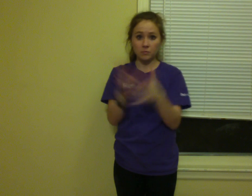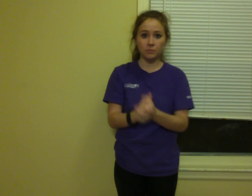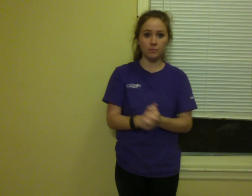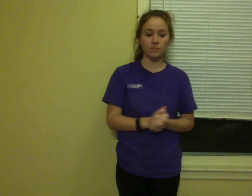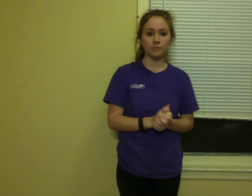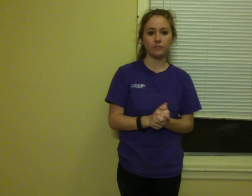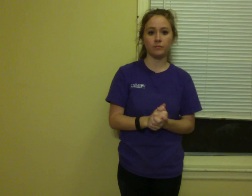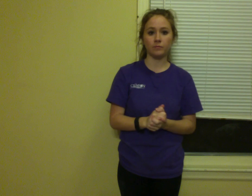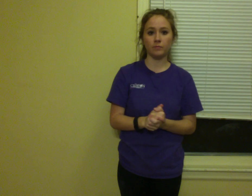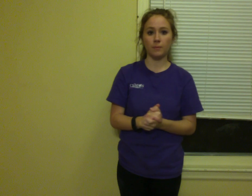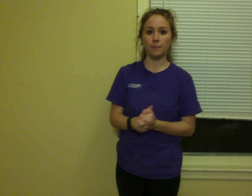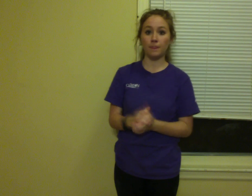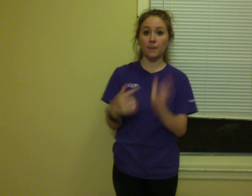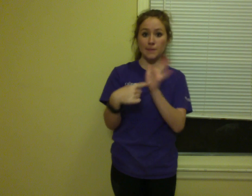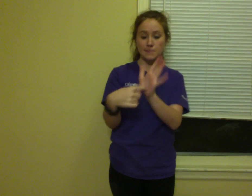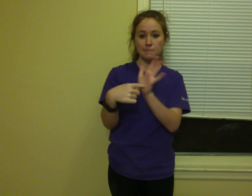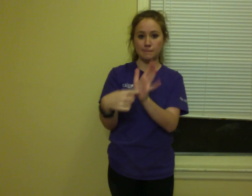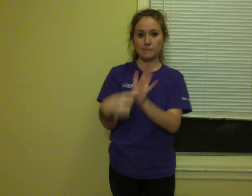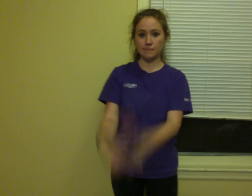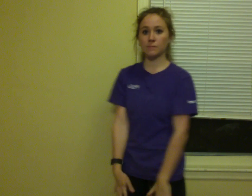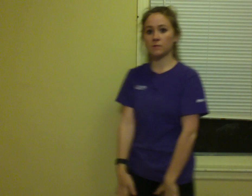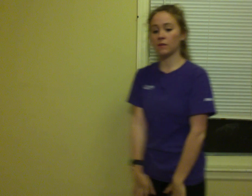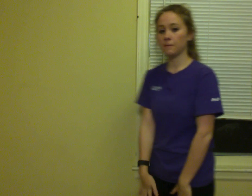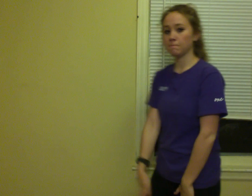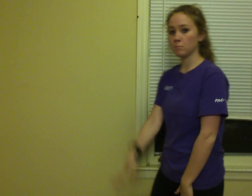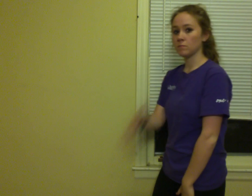of the press than probably any other man in the country.